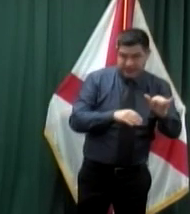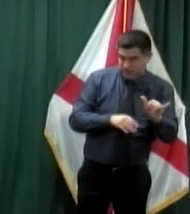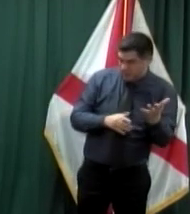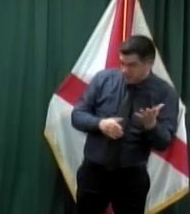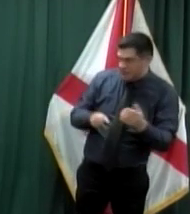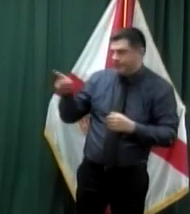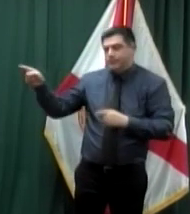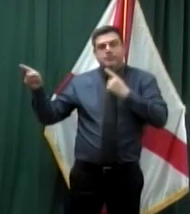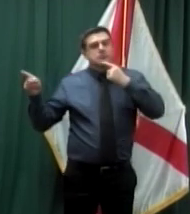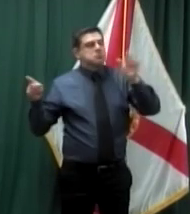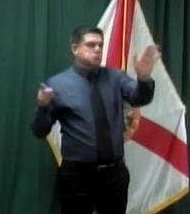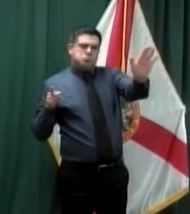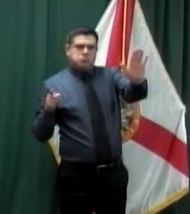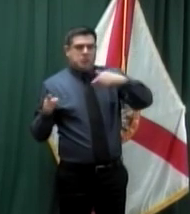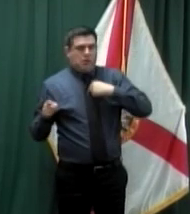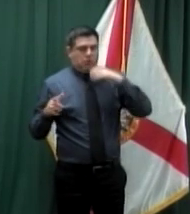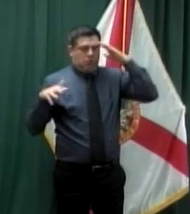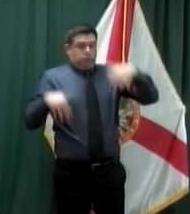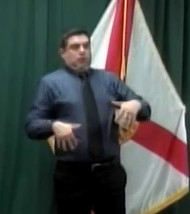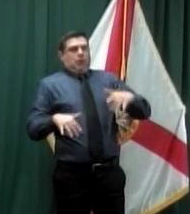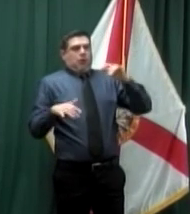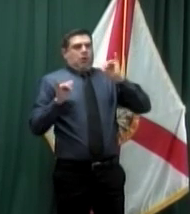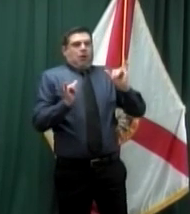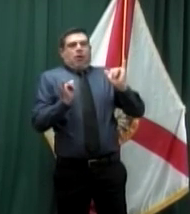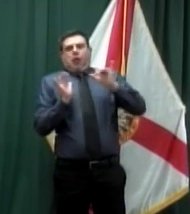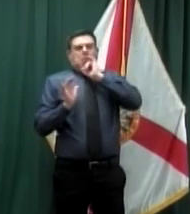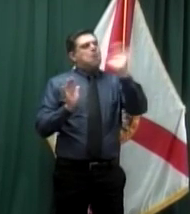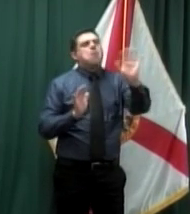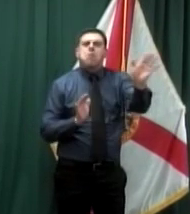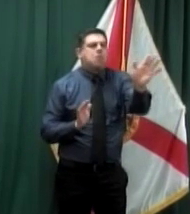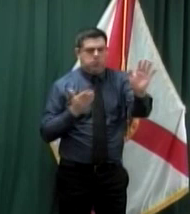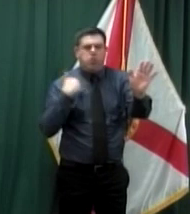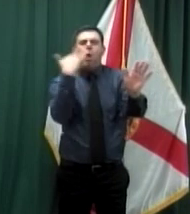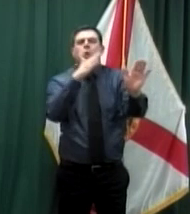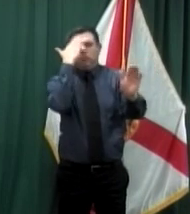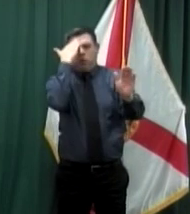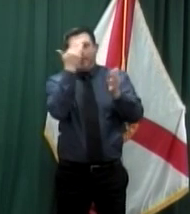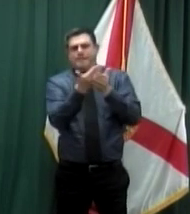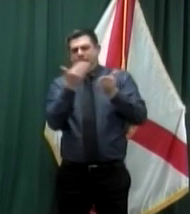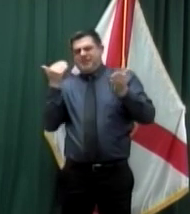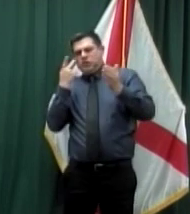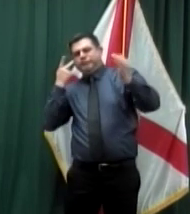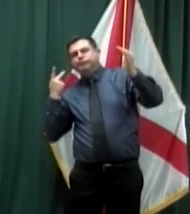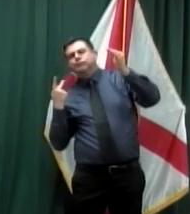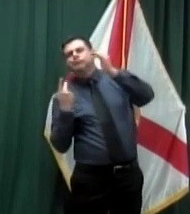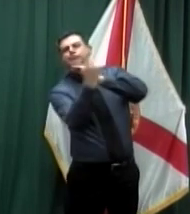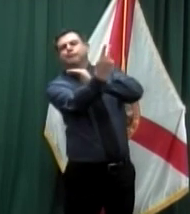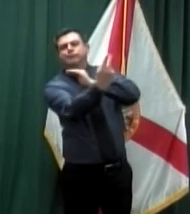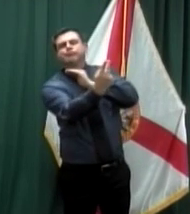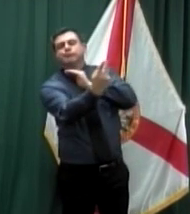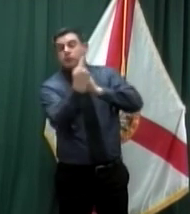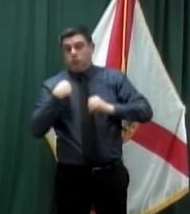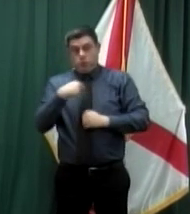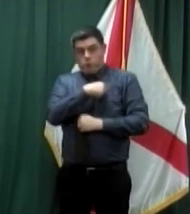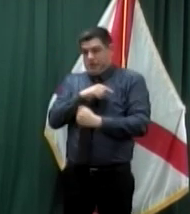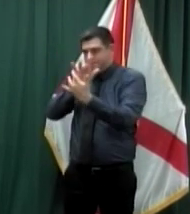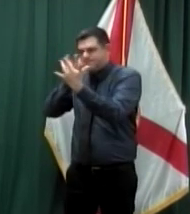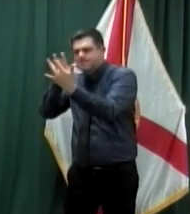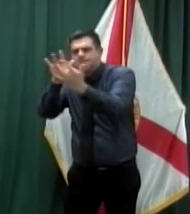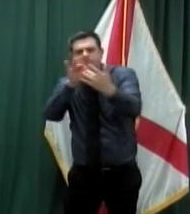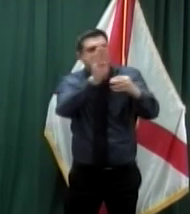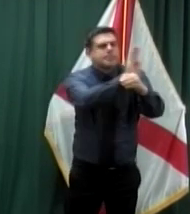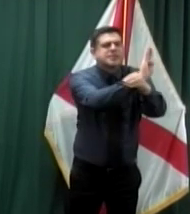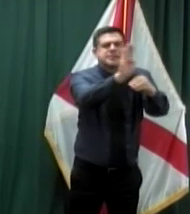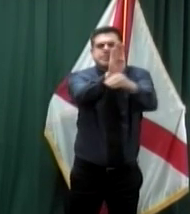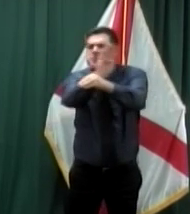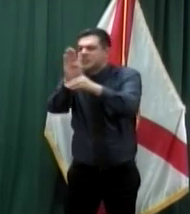state, we knew in my conversations throughout the region with many businesses as well as across the country, we knew one